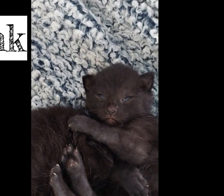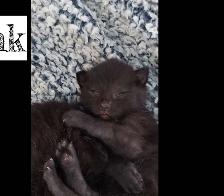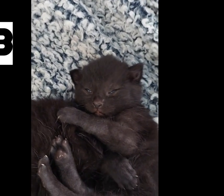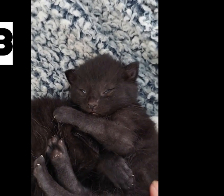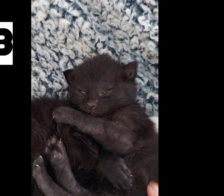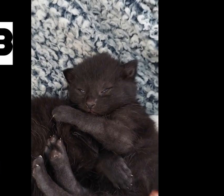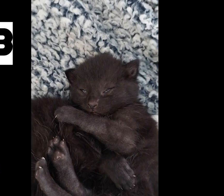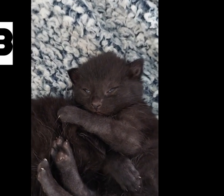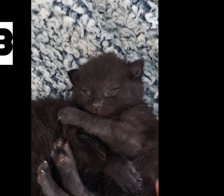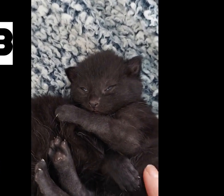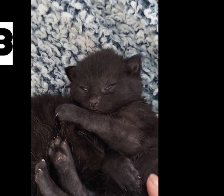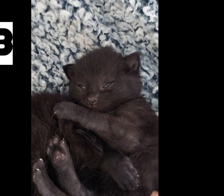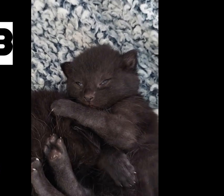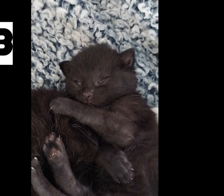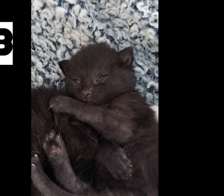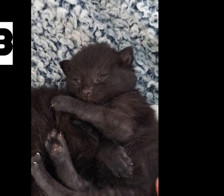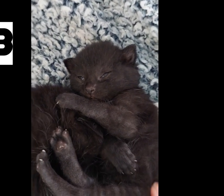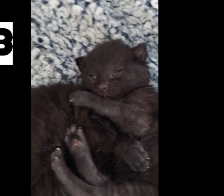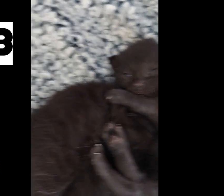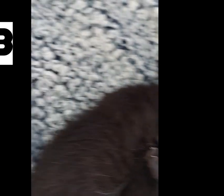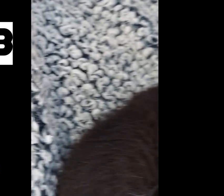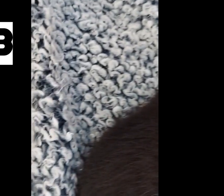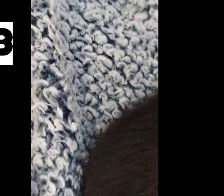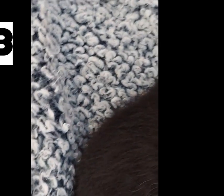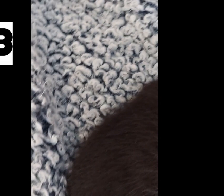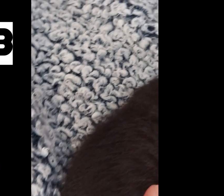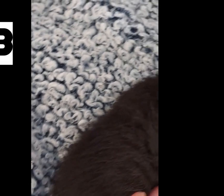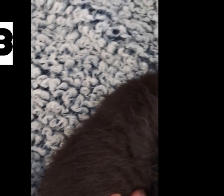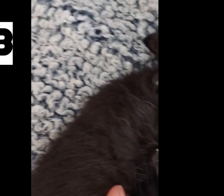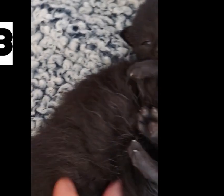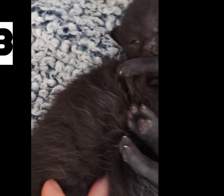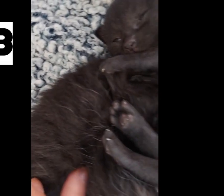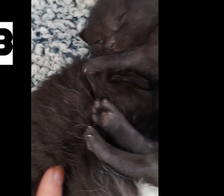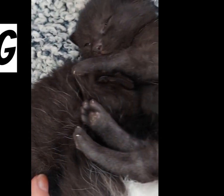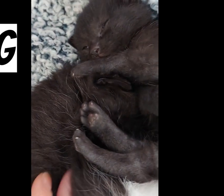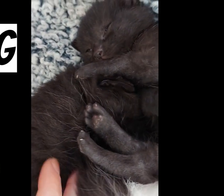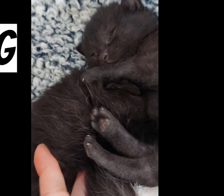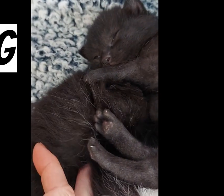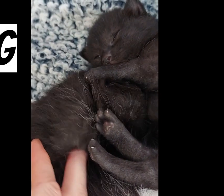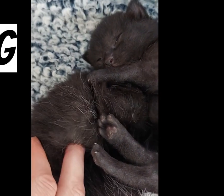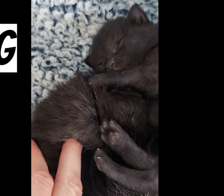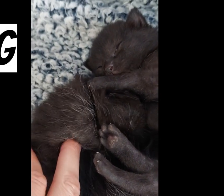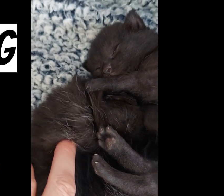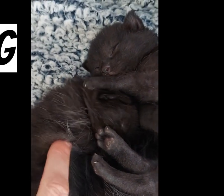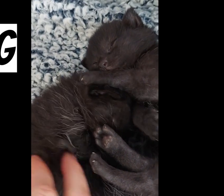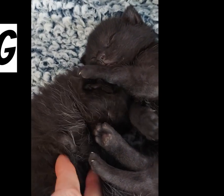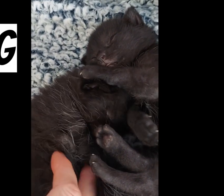one here is Bob. And then this one right here with a little bit of gray on